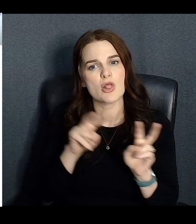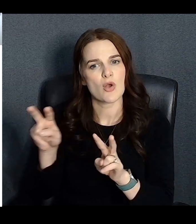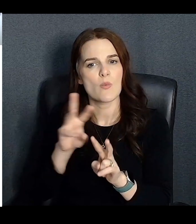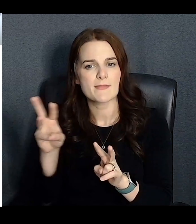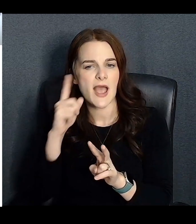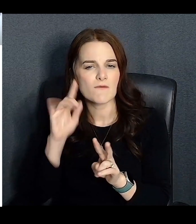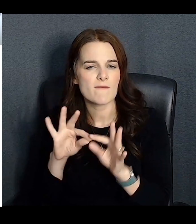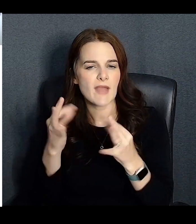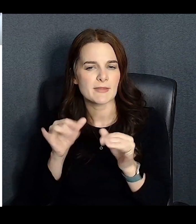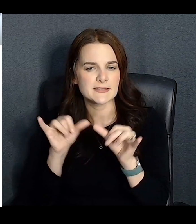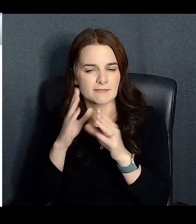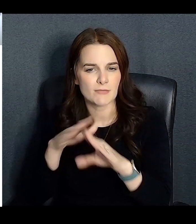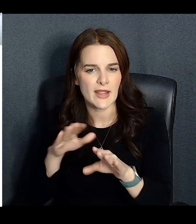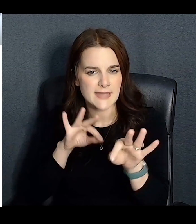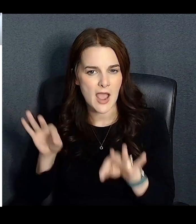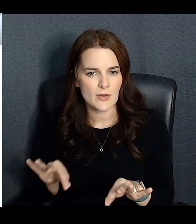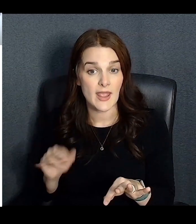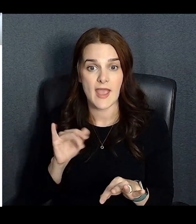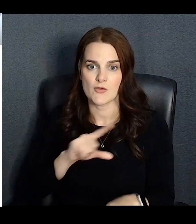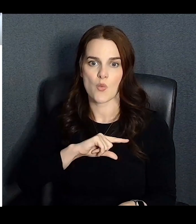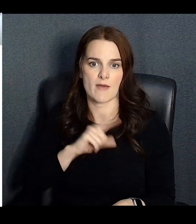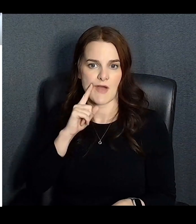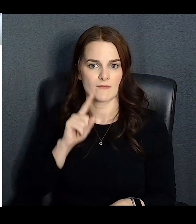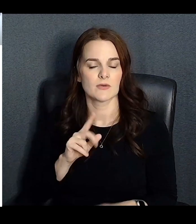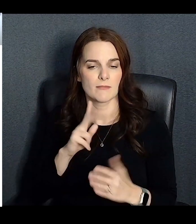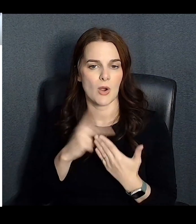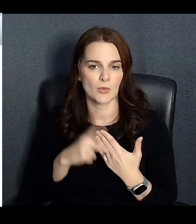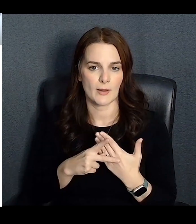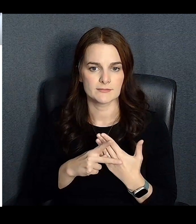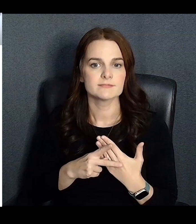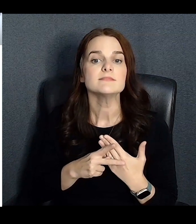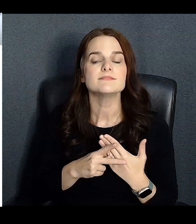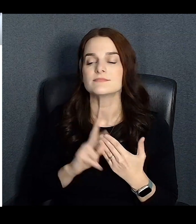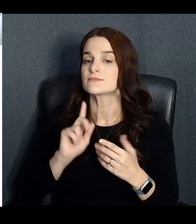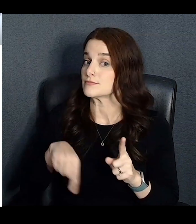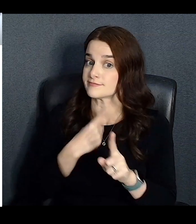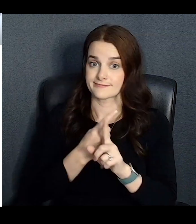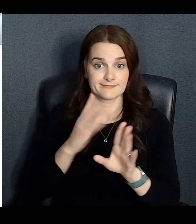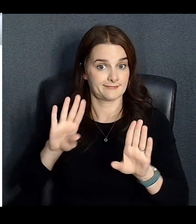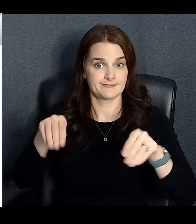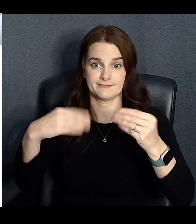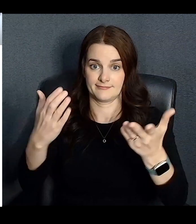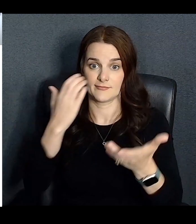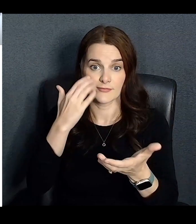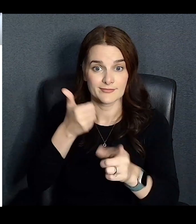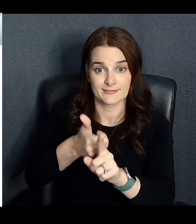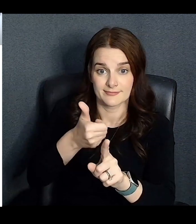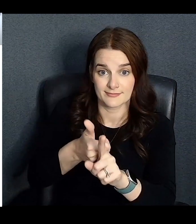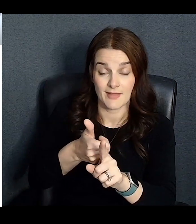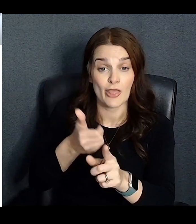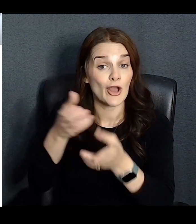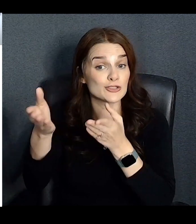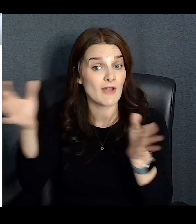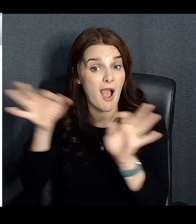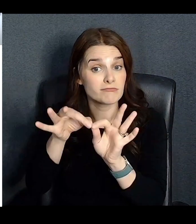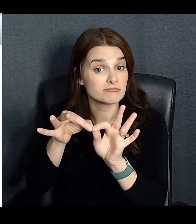family income breakdown if you qualify for this program. So this program also is only providing you the phone itself